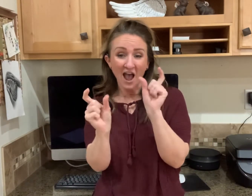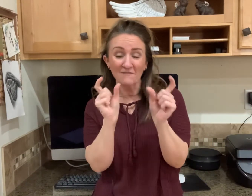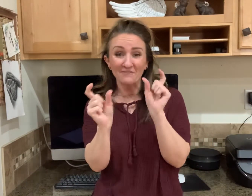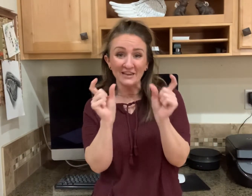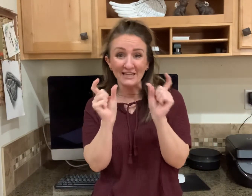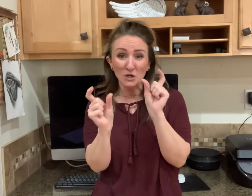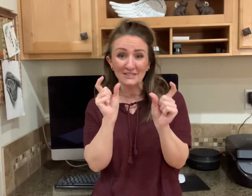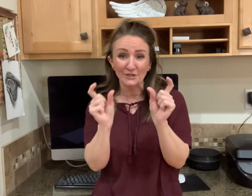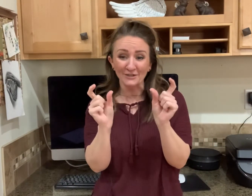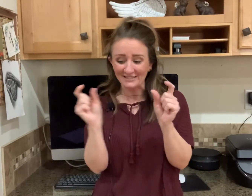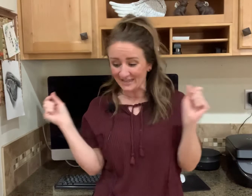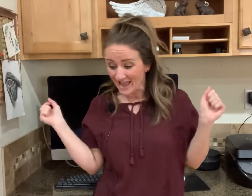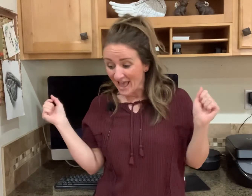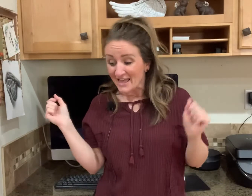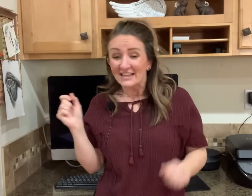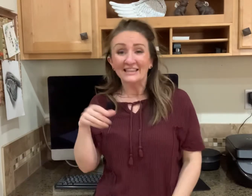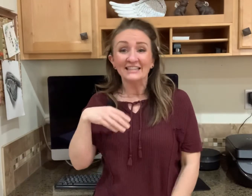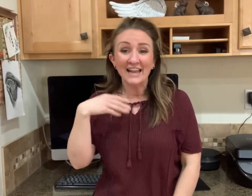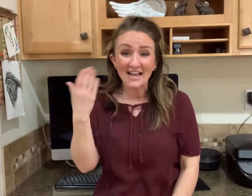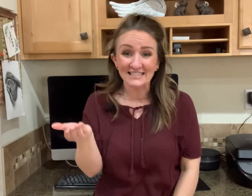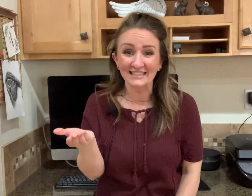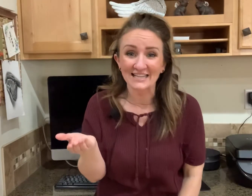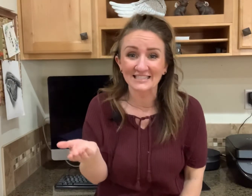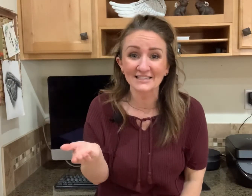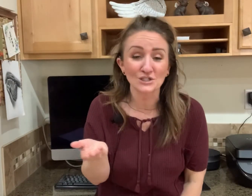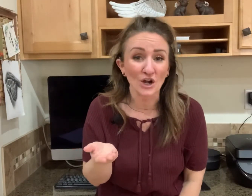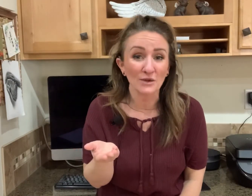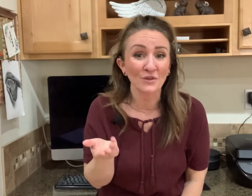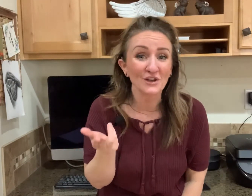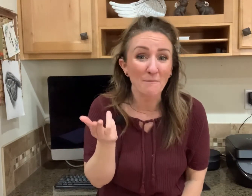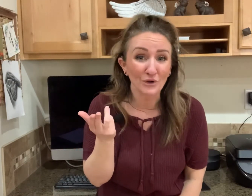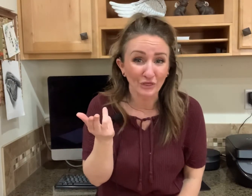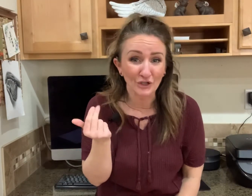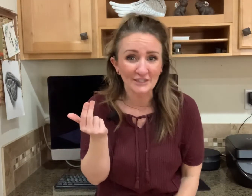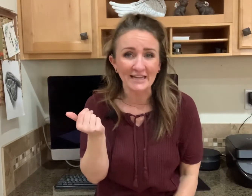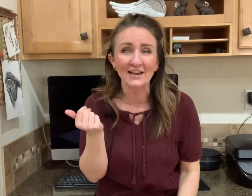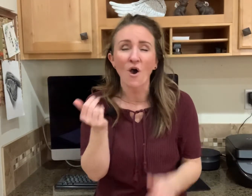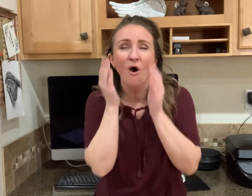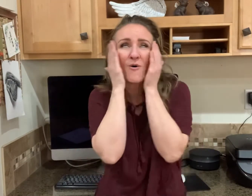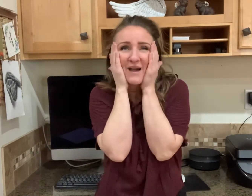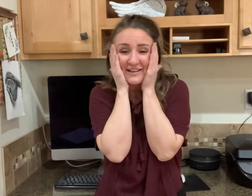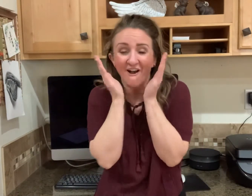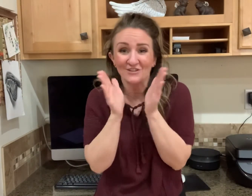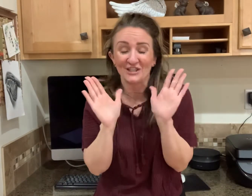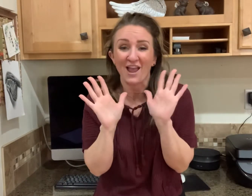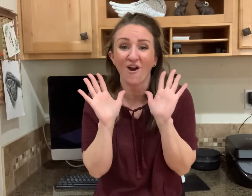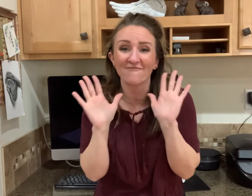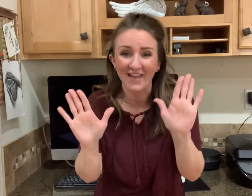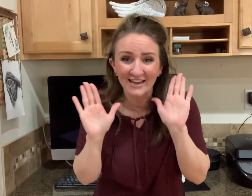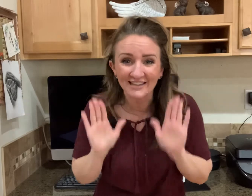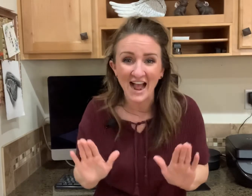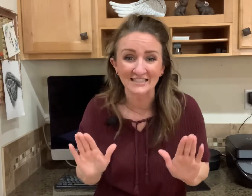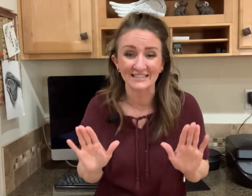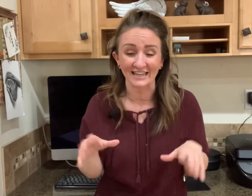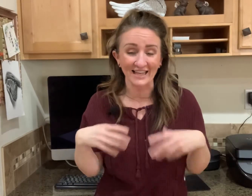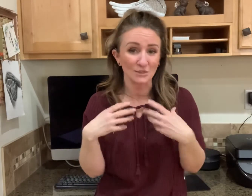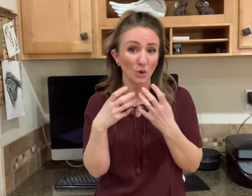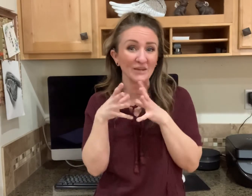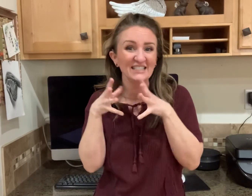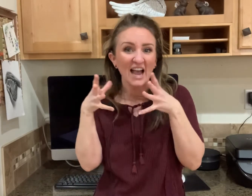the video series. The next lesson, starting with number 13, oh my gosh, they are fantastic. That's where we dive